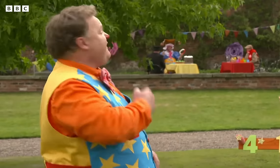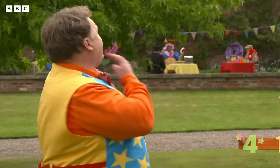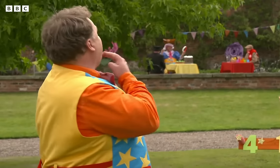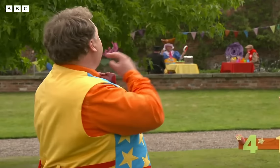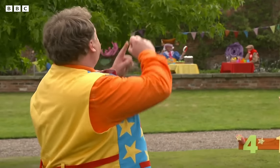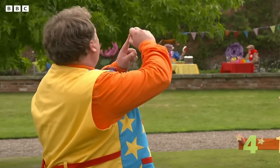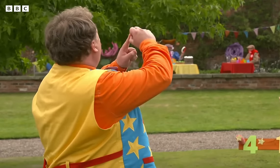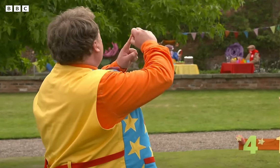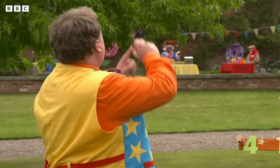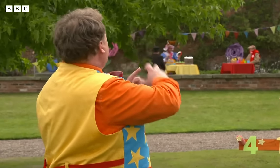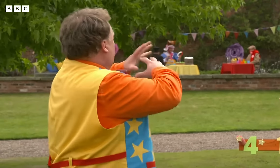Sorry, Aunt Polly.